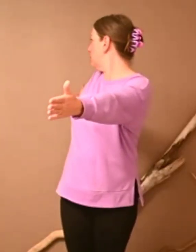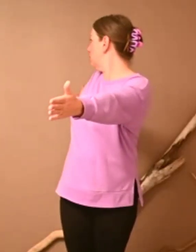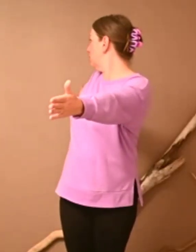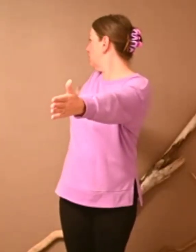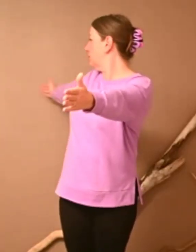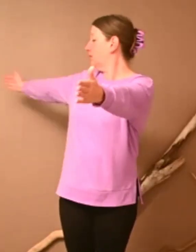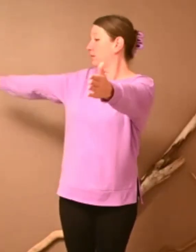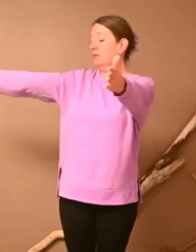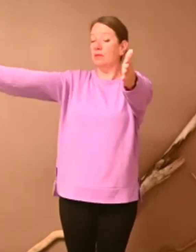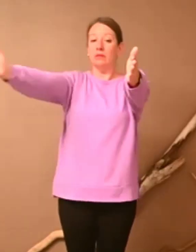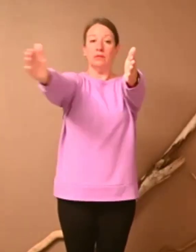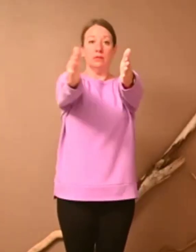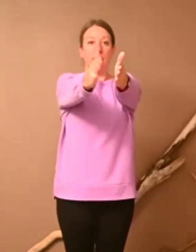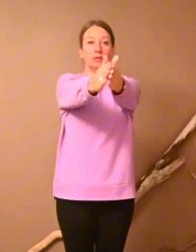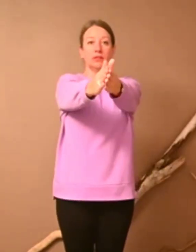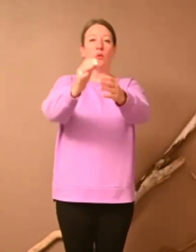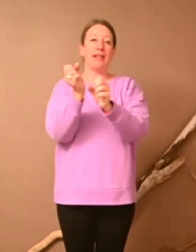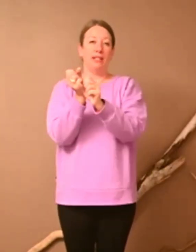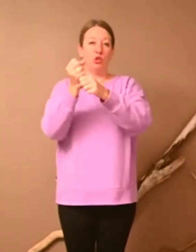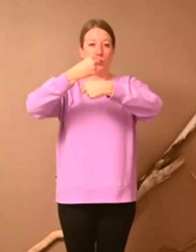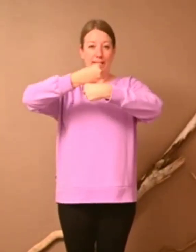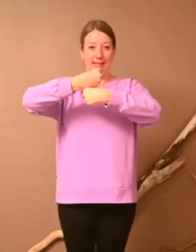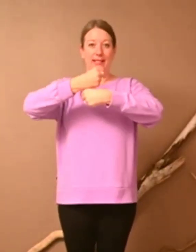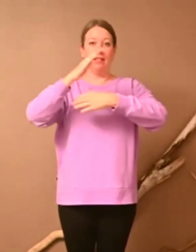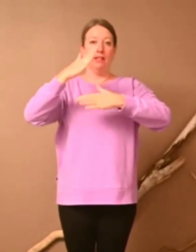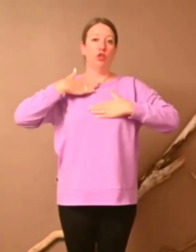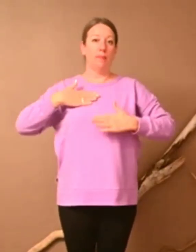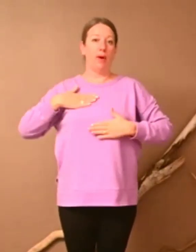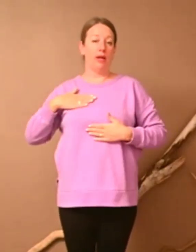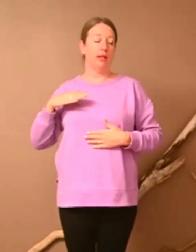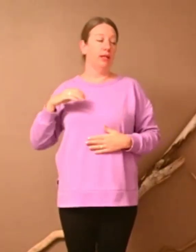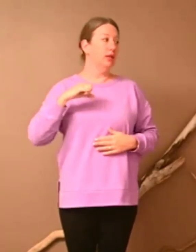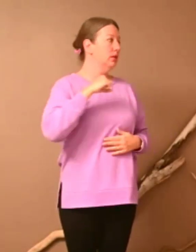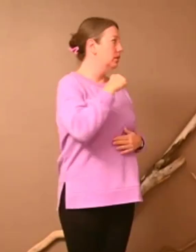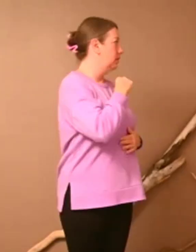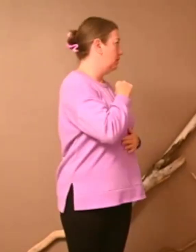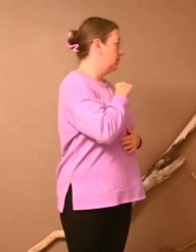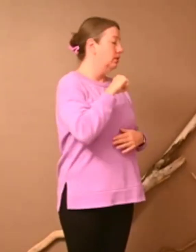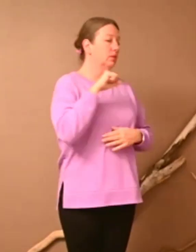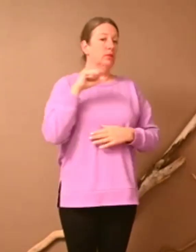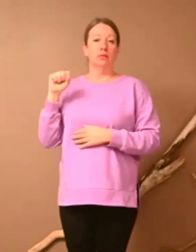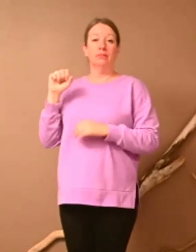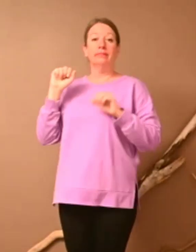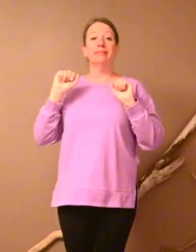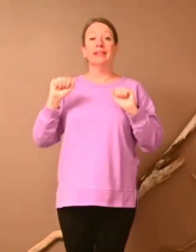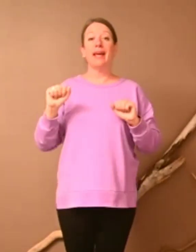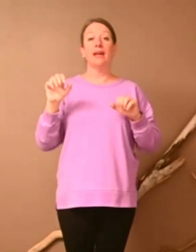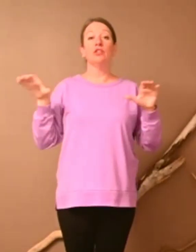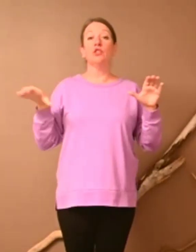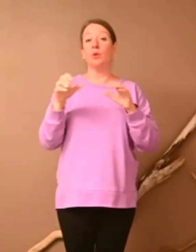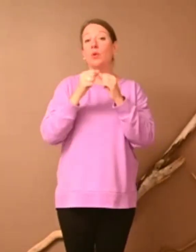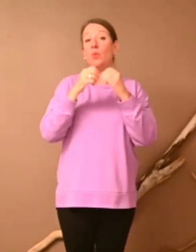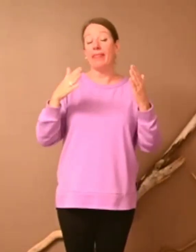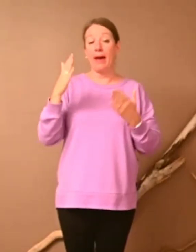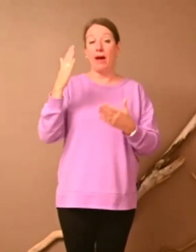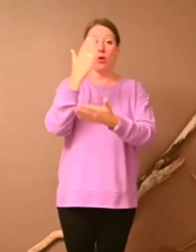perhaps opening and sort of reaching back behind you, maybe twisting your middle body,